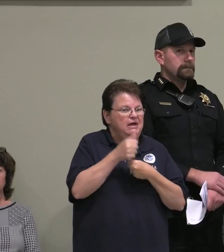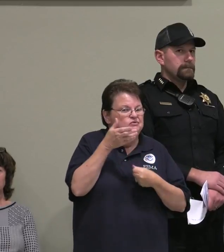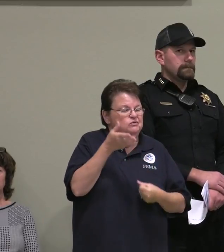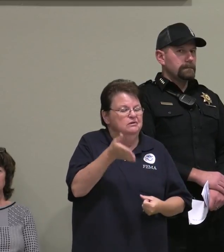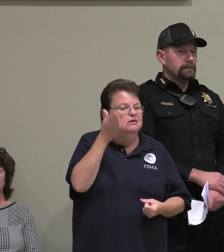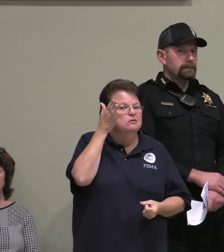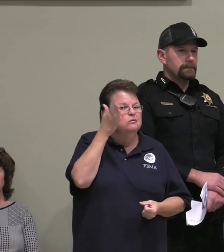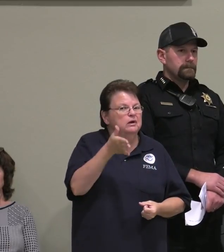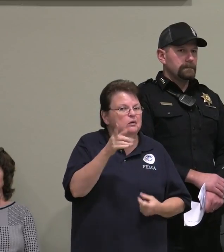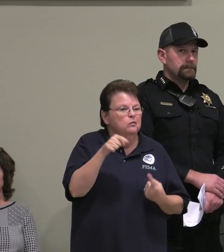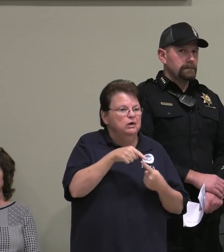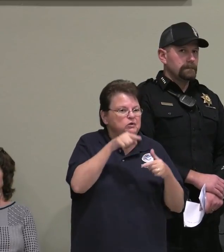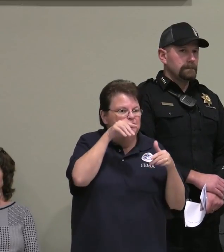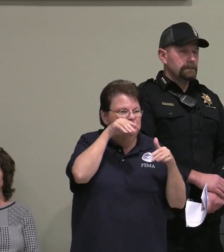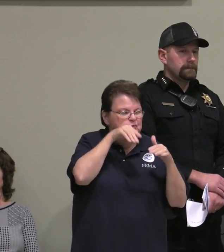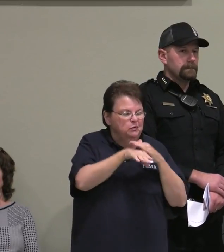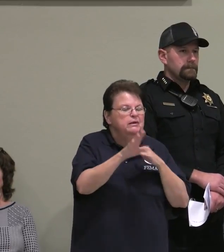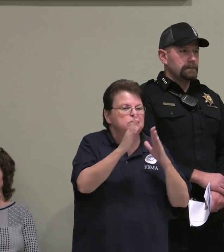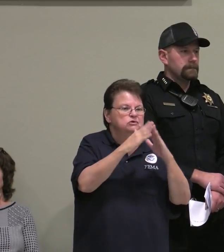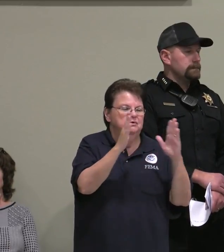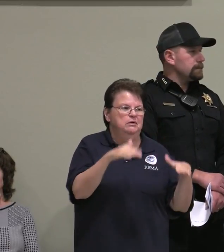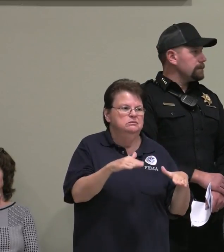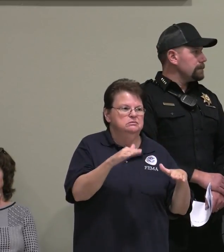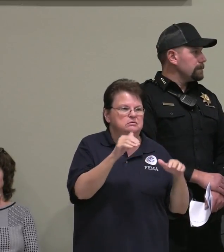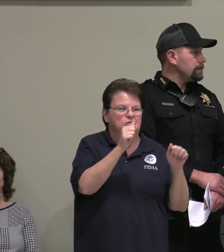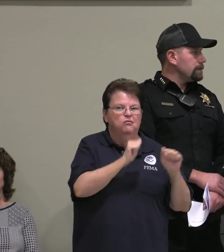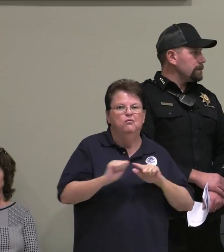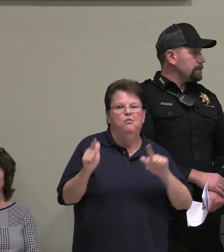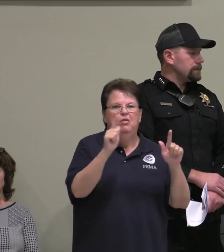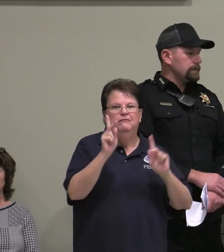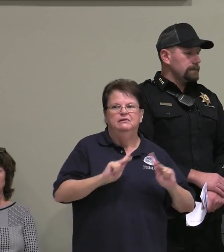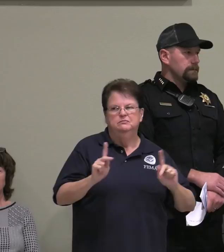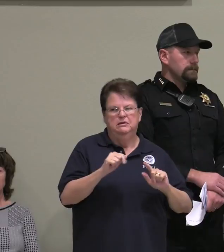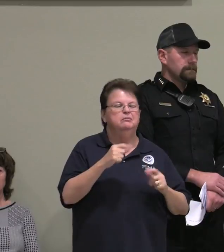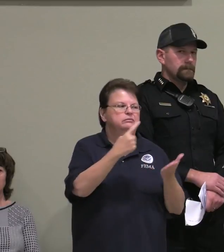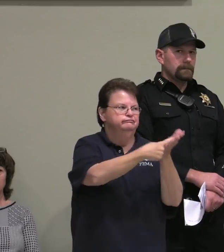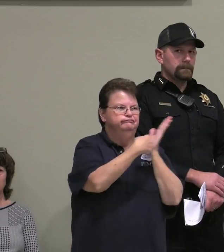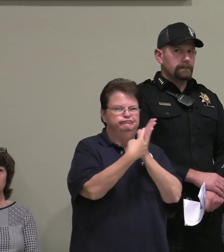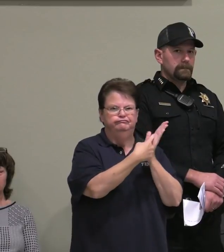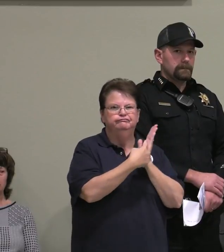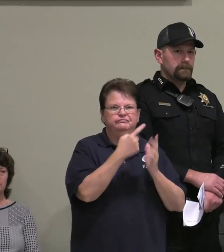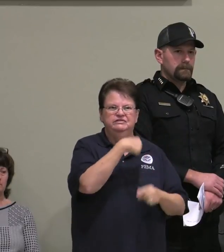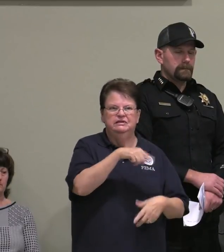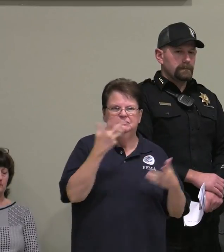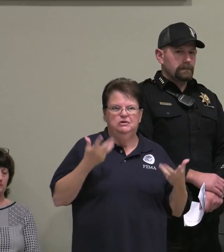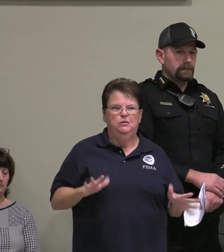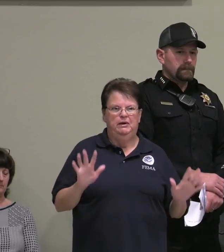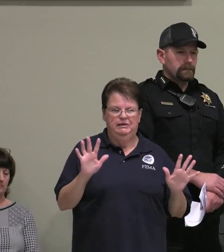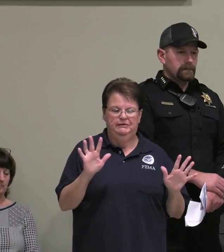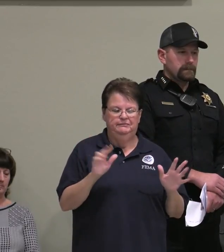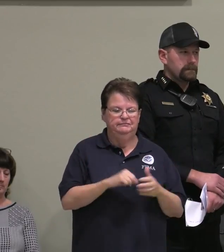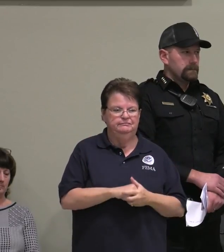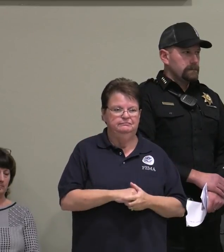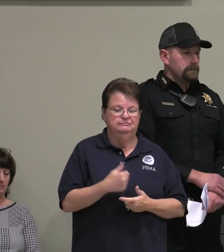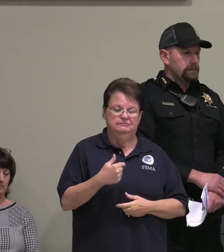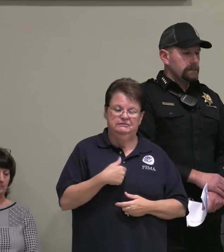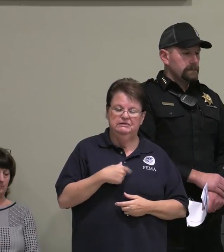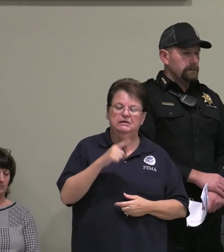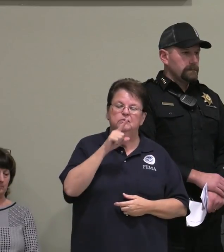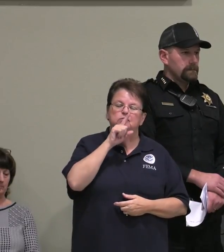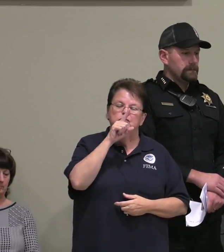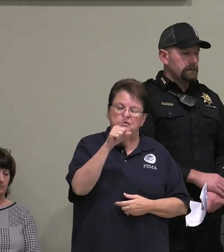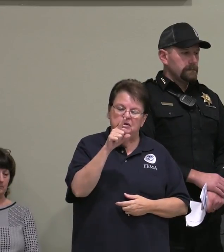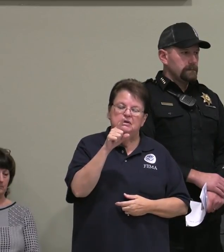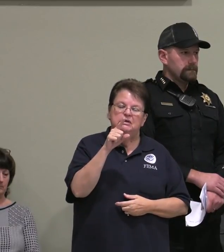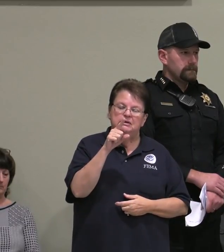present when you are allowed to return to your house. And I think all of these people have talked about this. So that said, I'm very optimistic